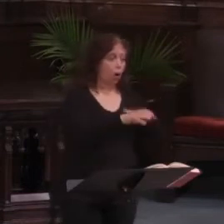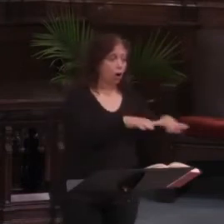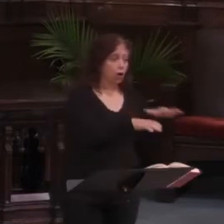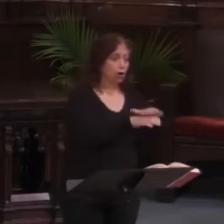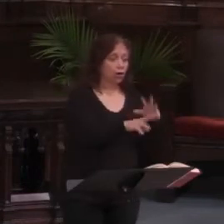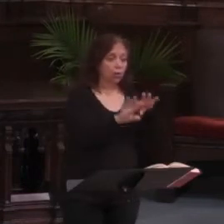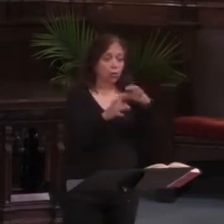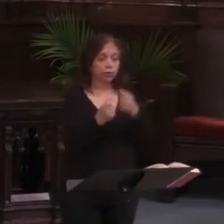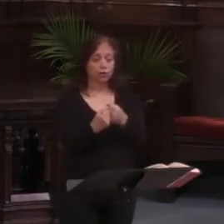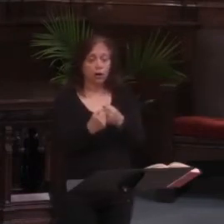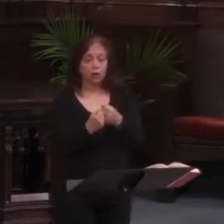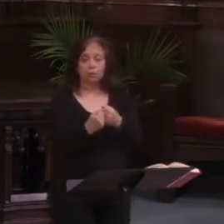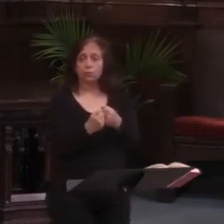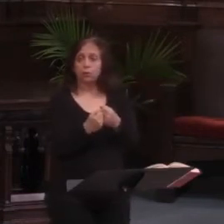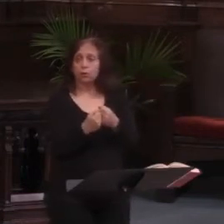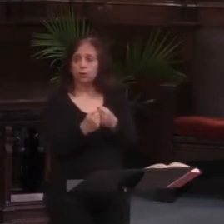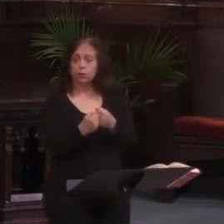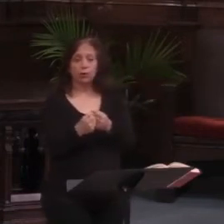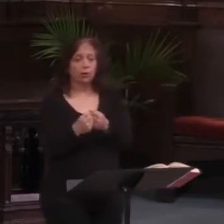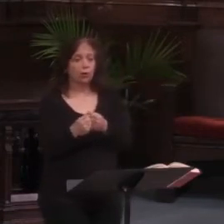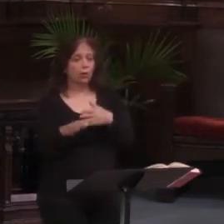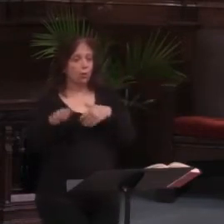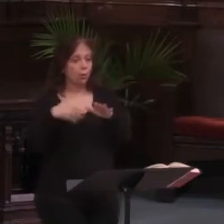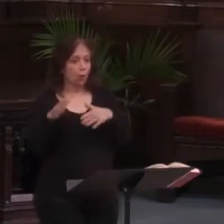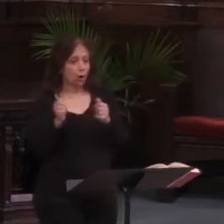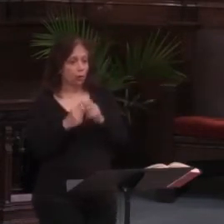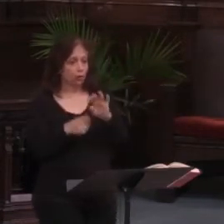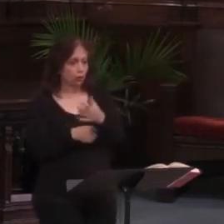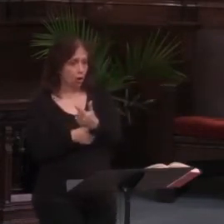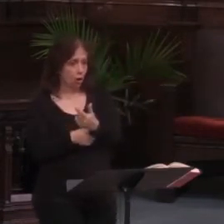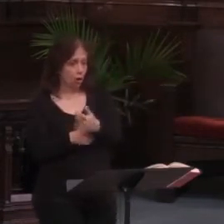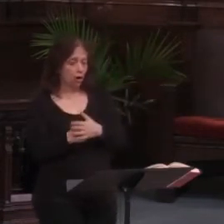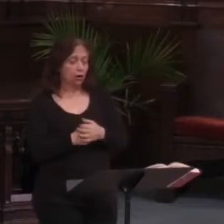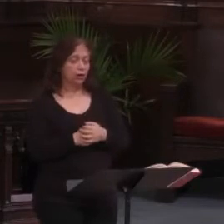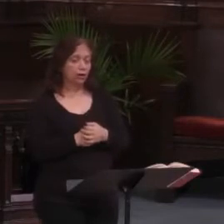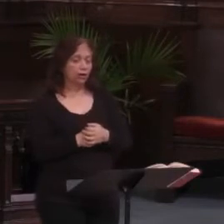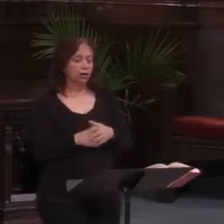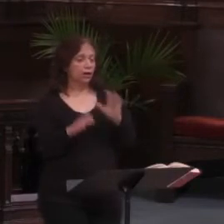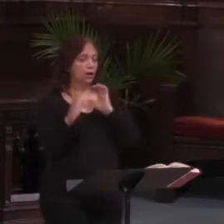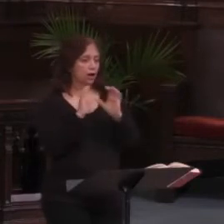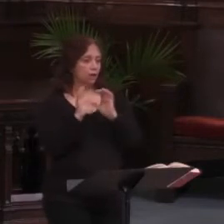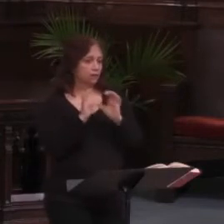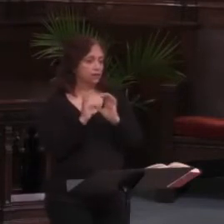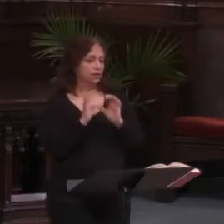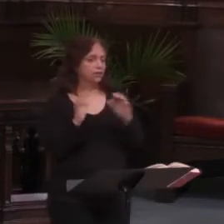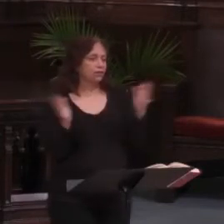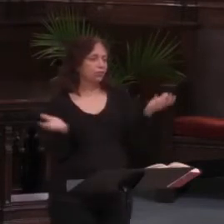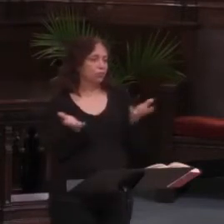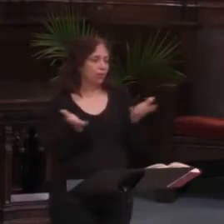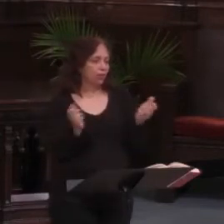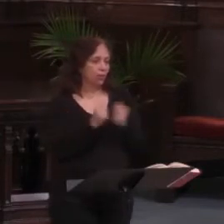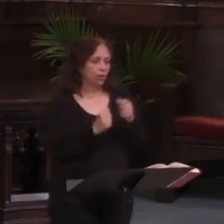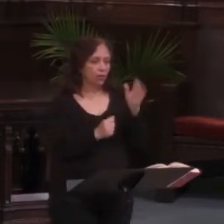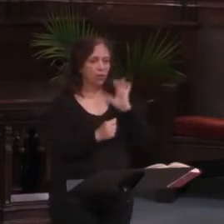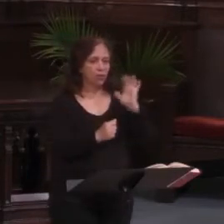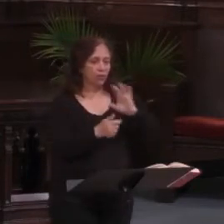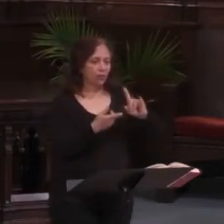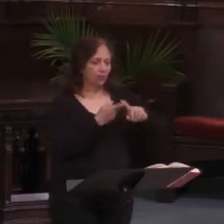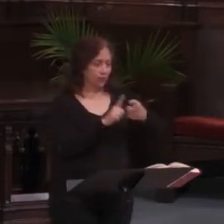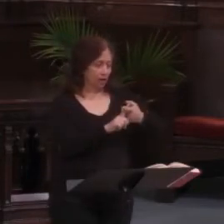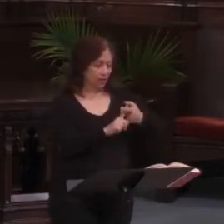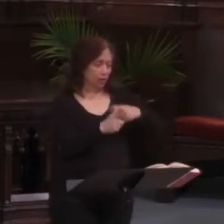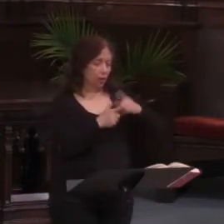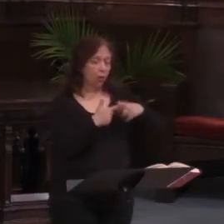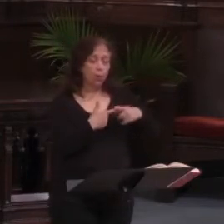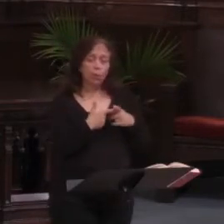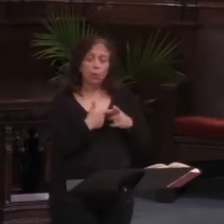workshop, long walks with the dog, rambling conversations with old friends. Or